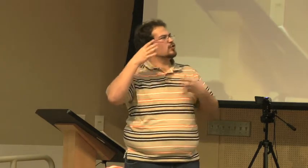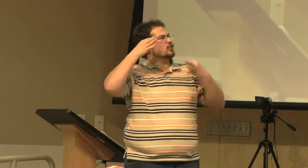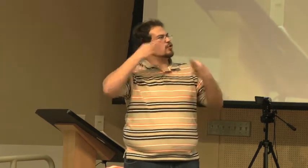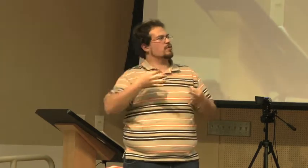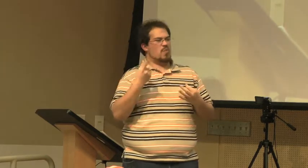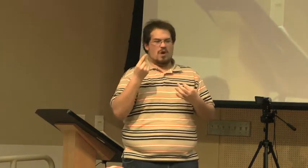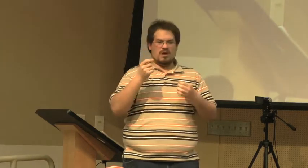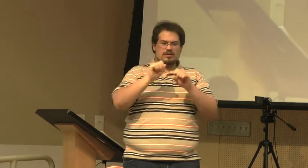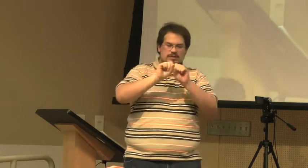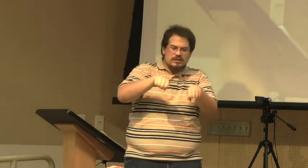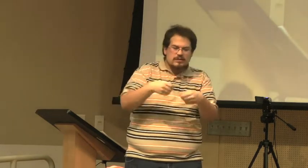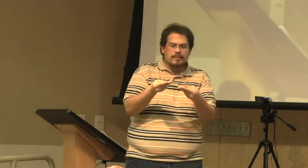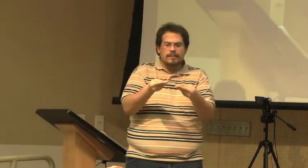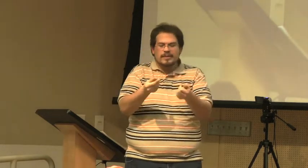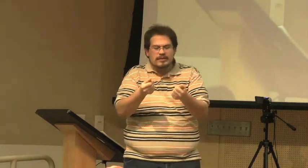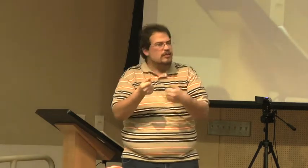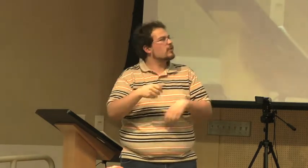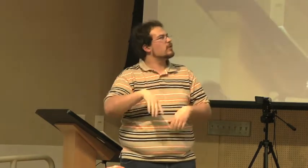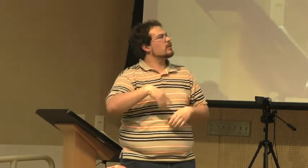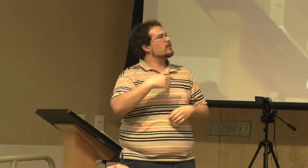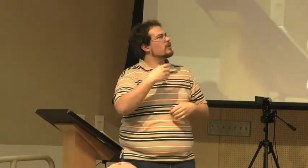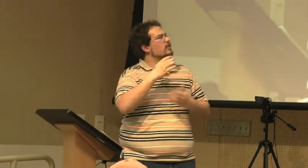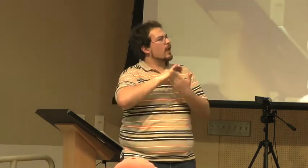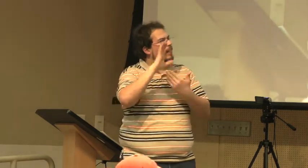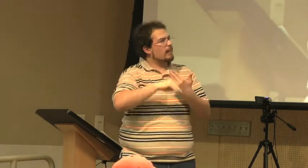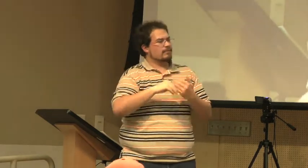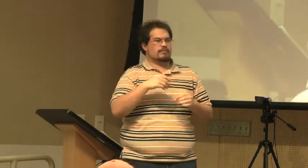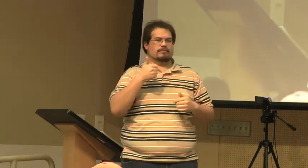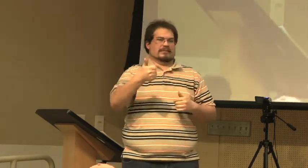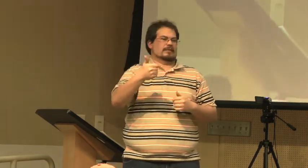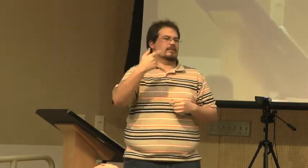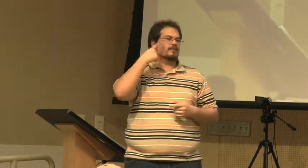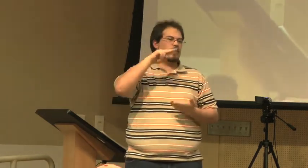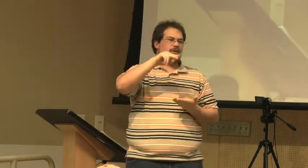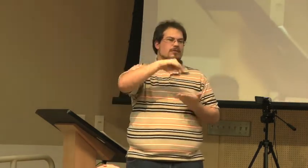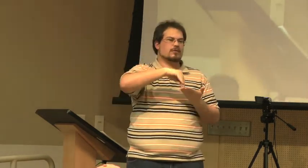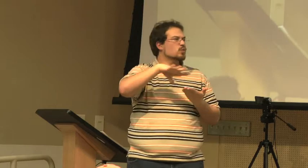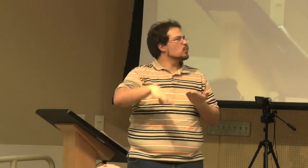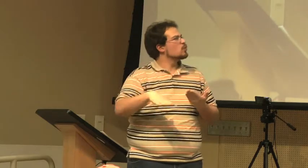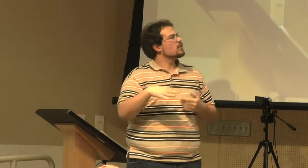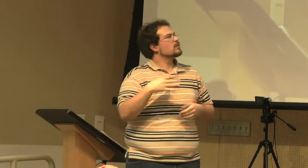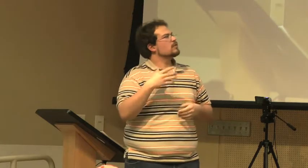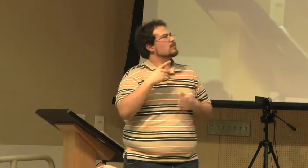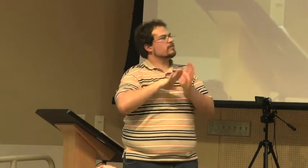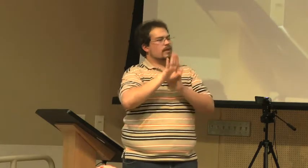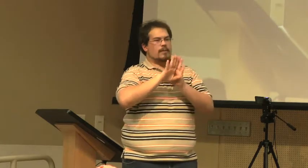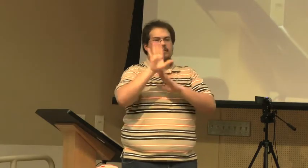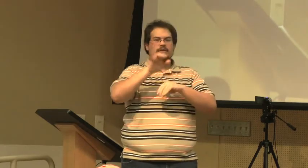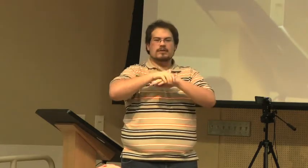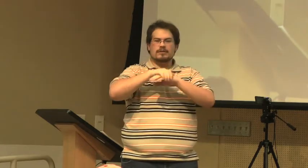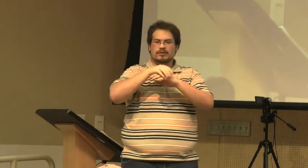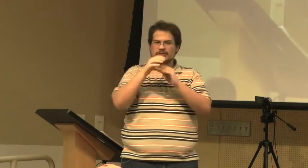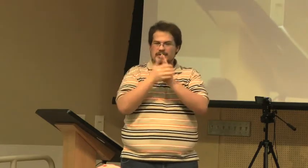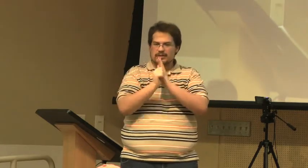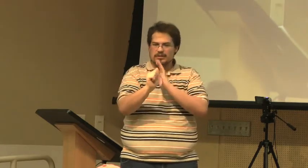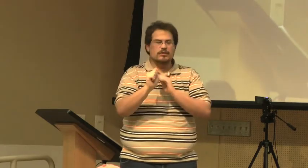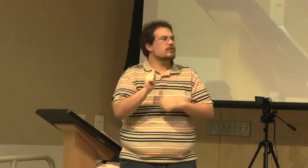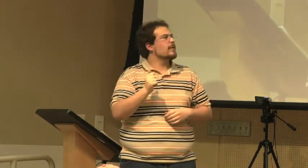So really, how does NTID determine what system, materials, curriculum is best for NTI students to develop